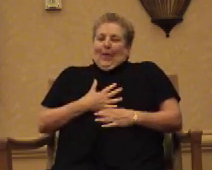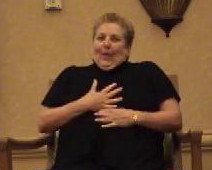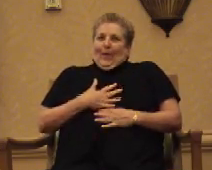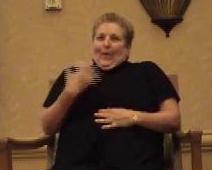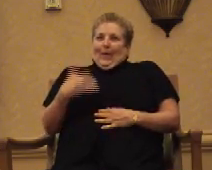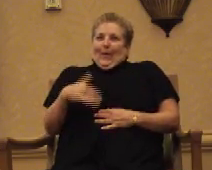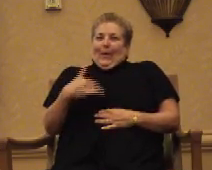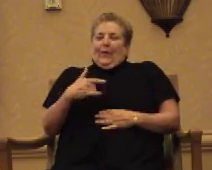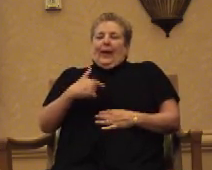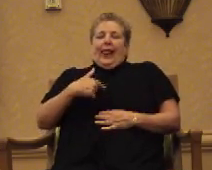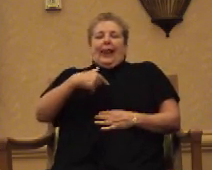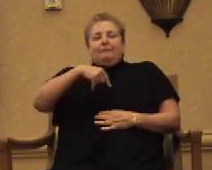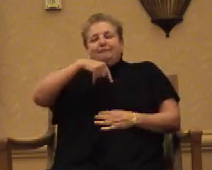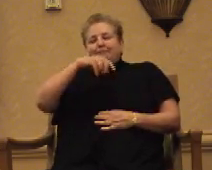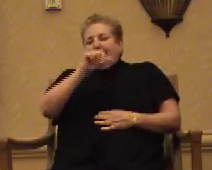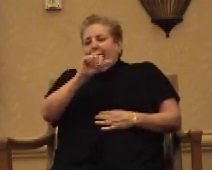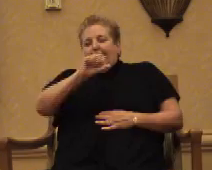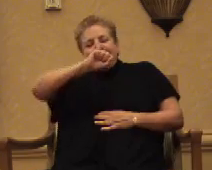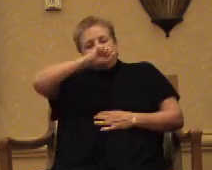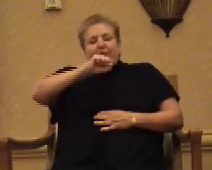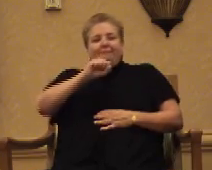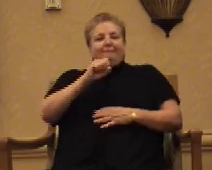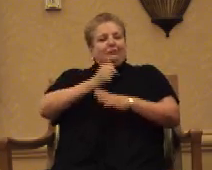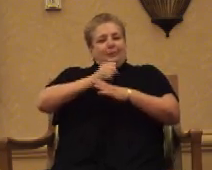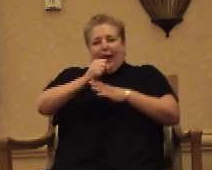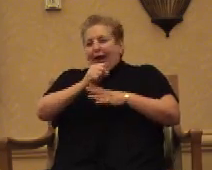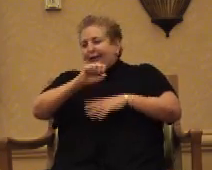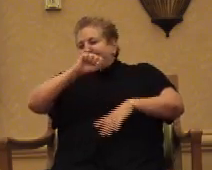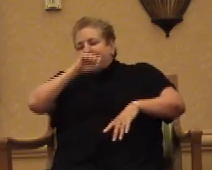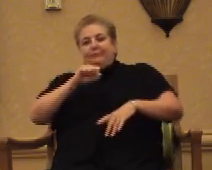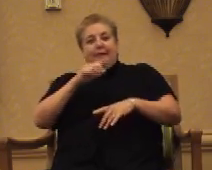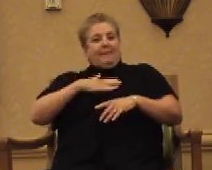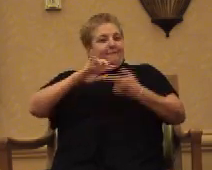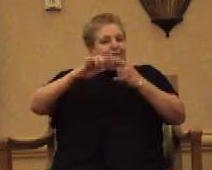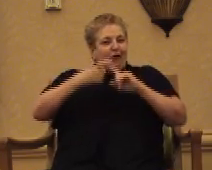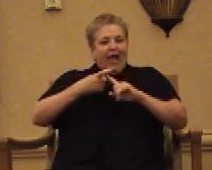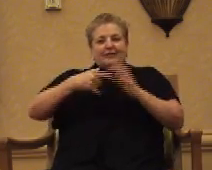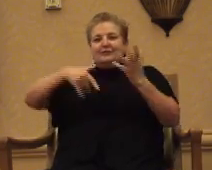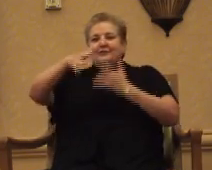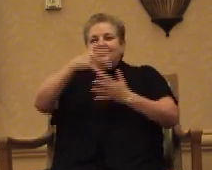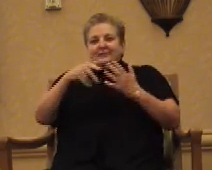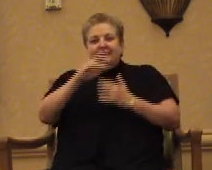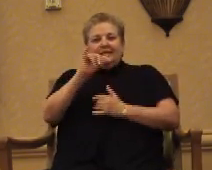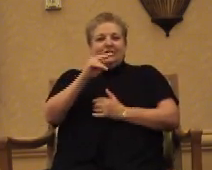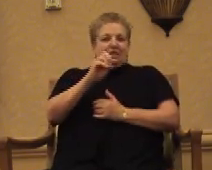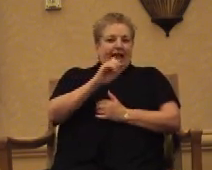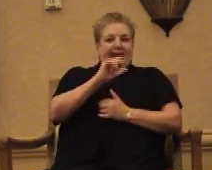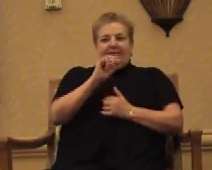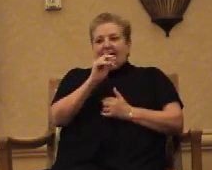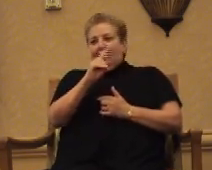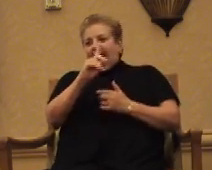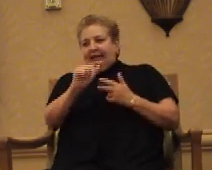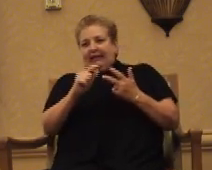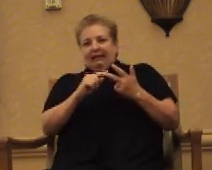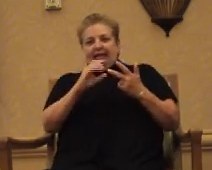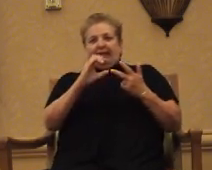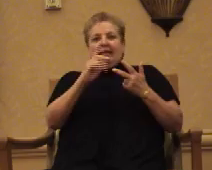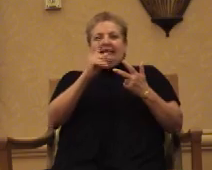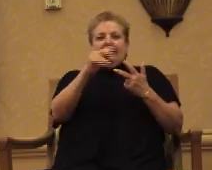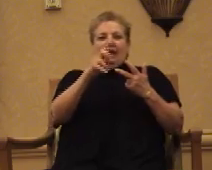love AA, love sobriety, love my friends who, Gene and Linda and Karen and Barefoot Charlie, drove all the way